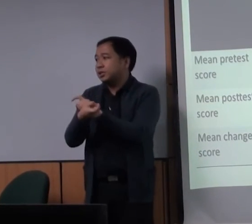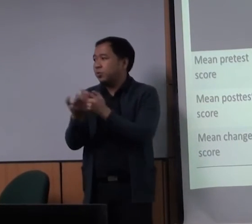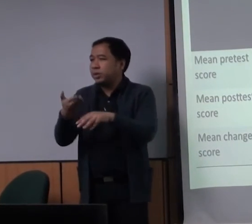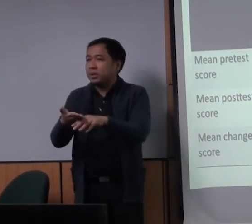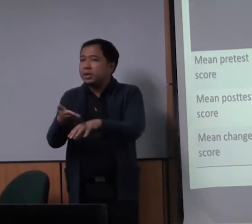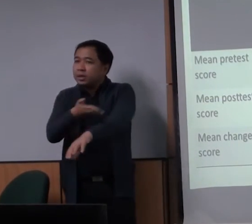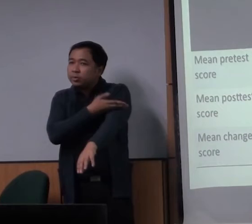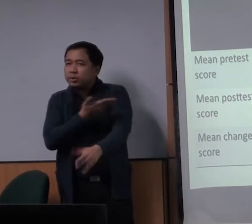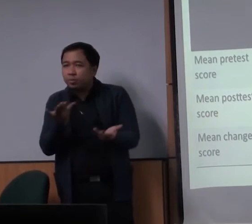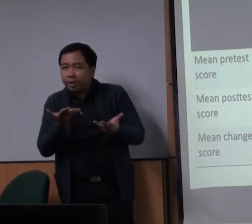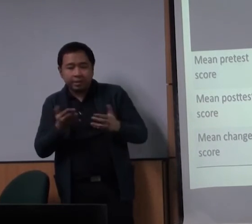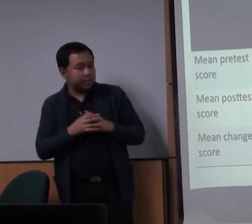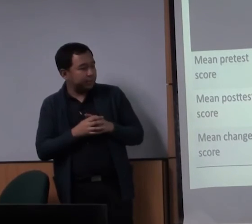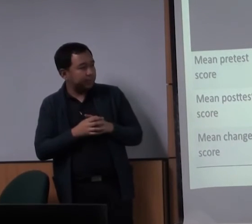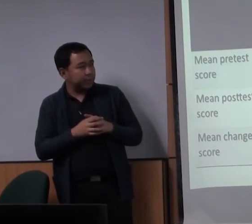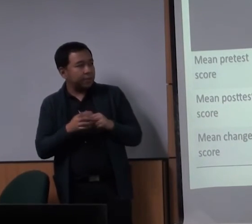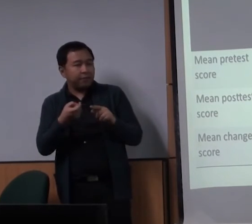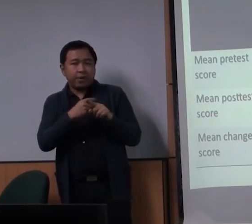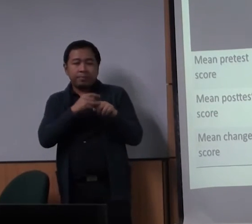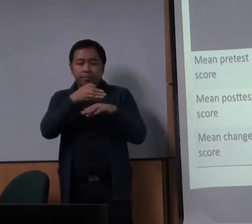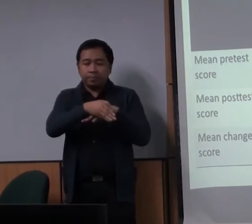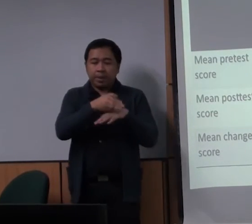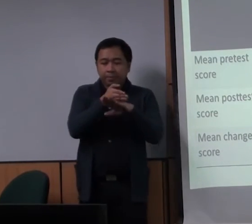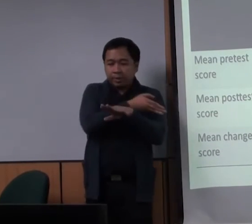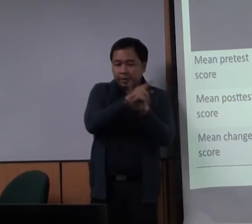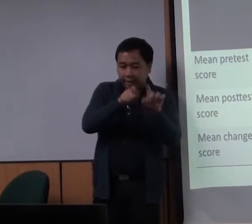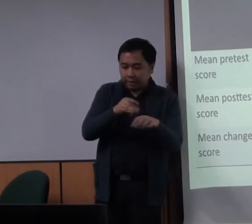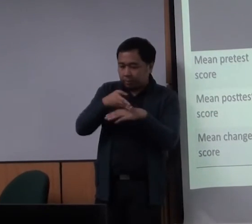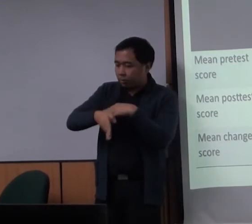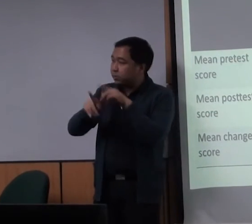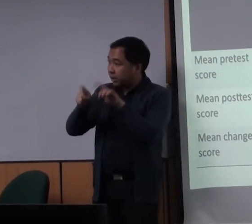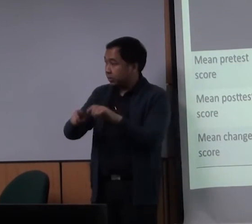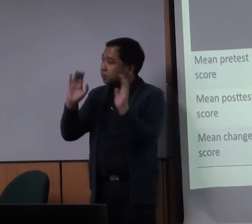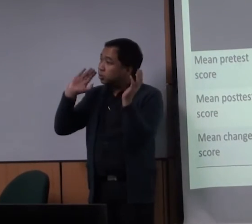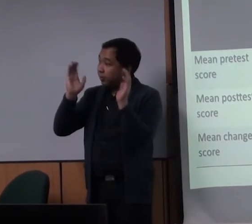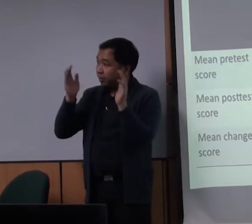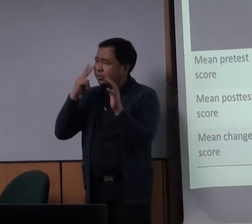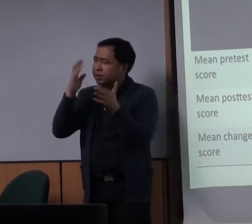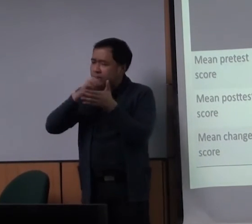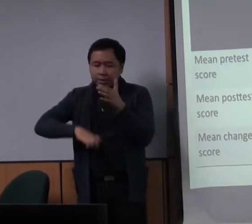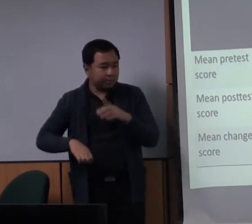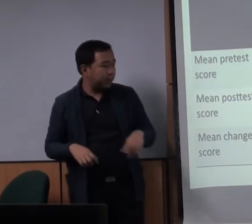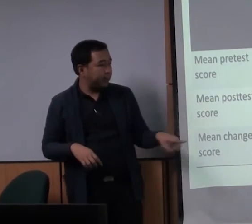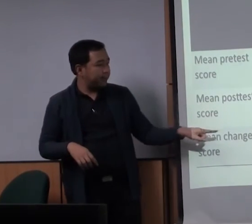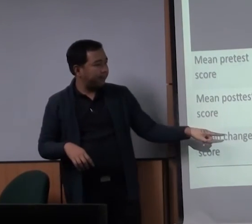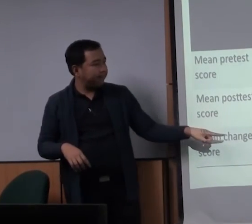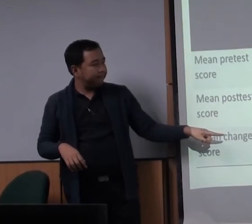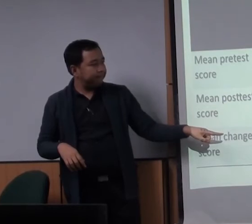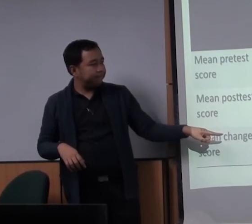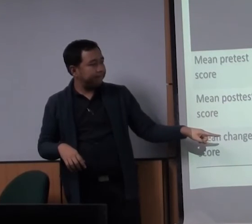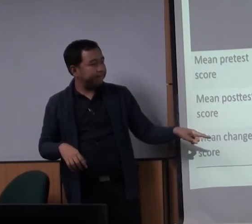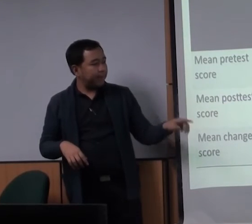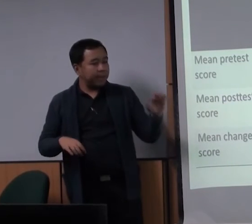increase of their score from pre-test to post-test. So as you can see,